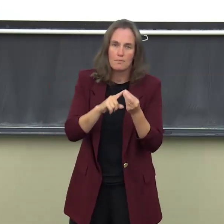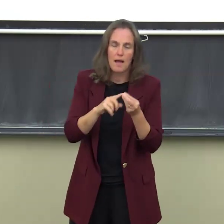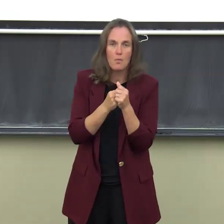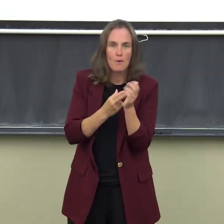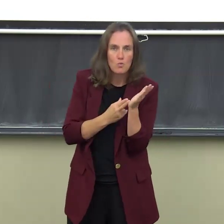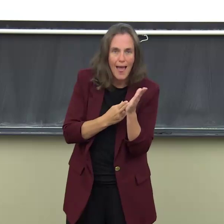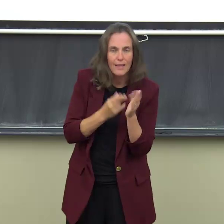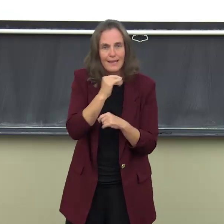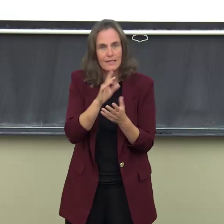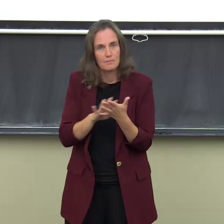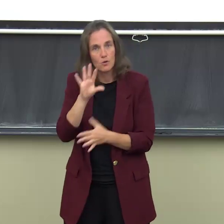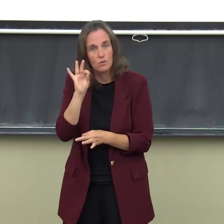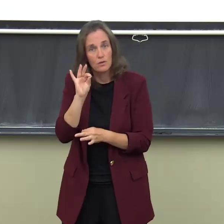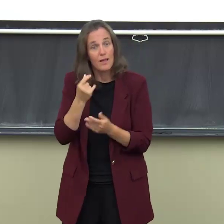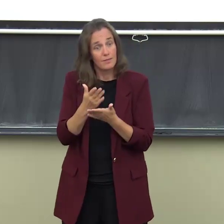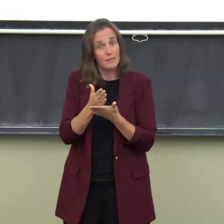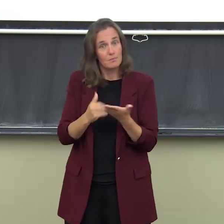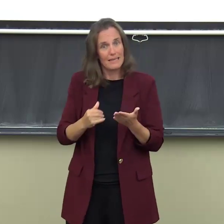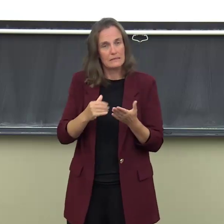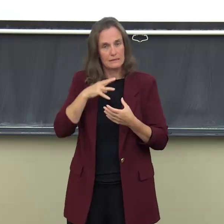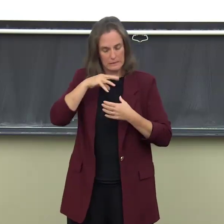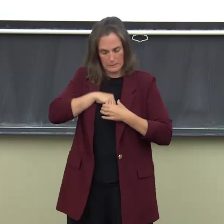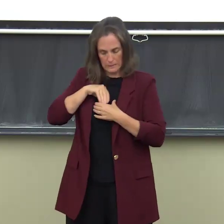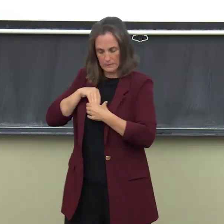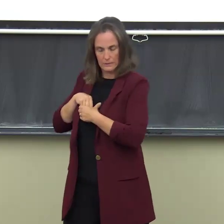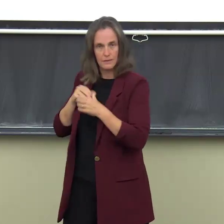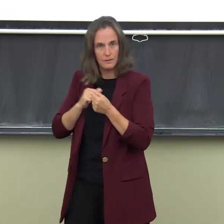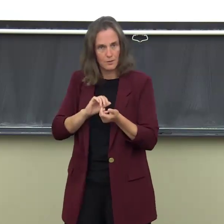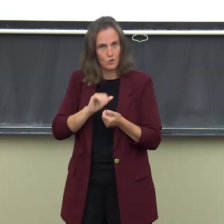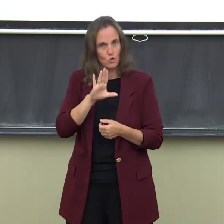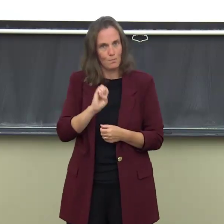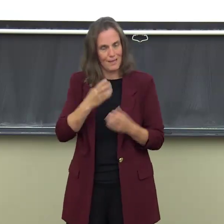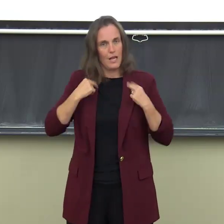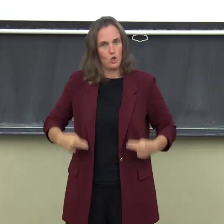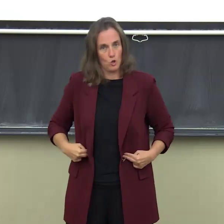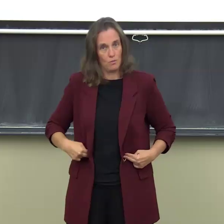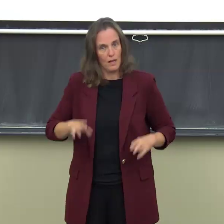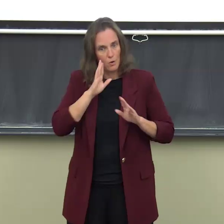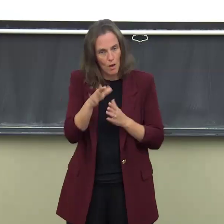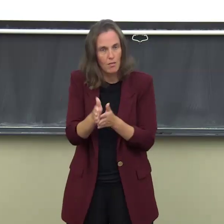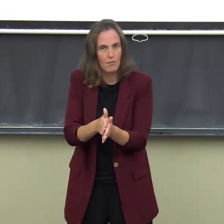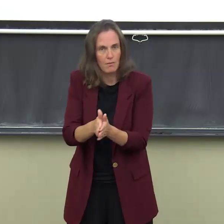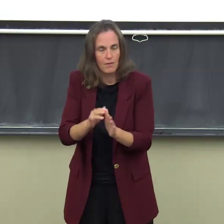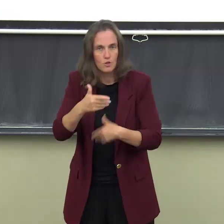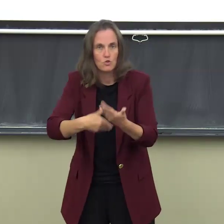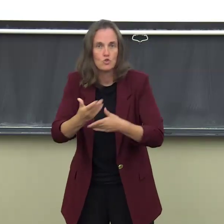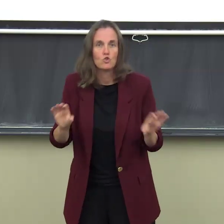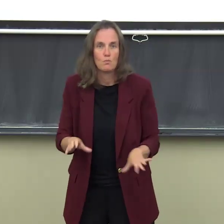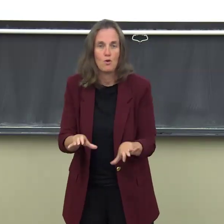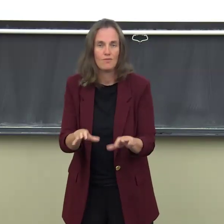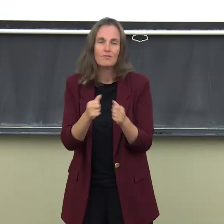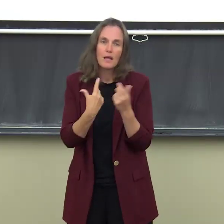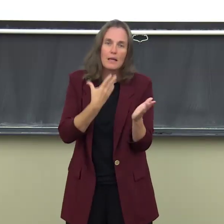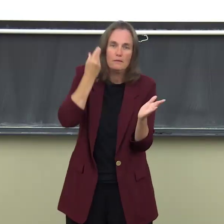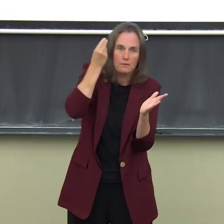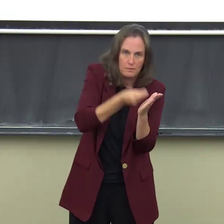like these pieces of what it is to be human, are the things that are going to incentivize us to move, because it's not going to be capital. Capital's interest